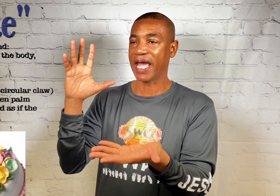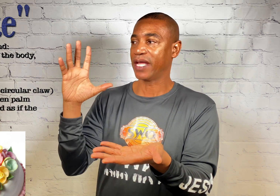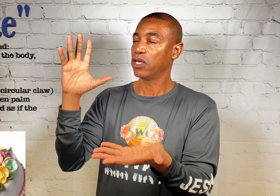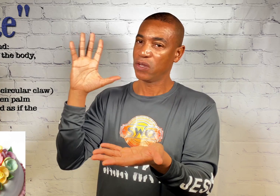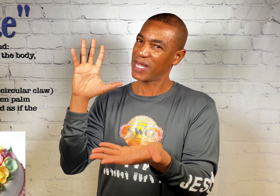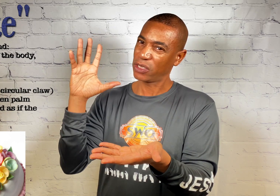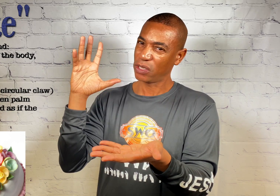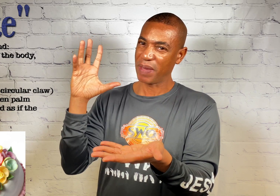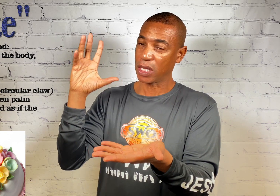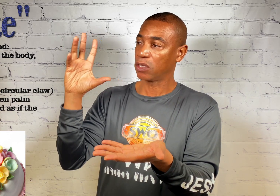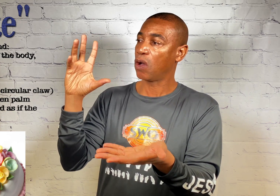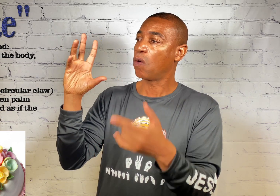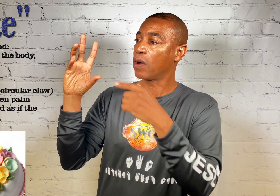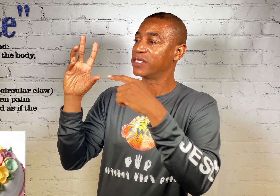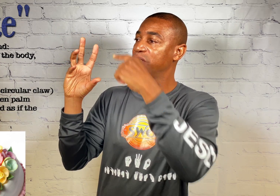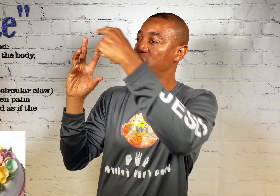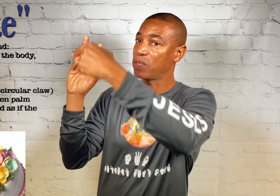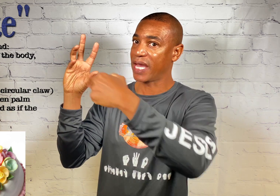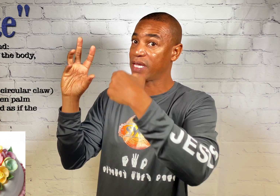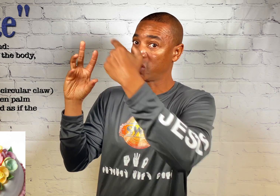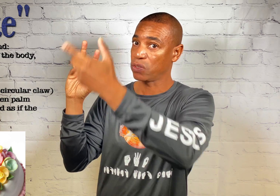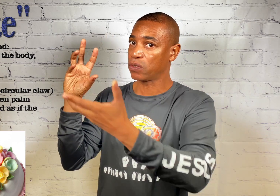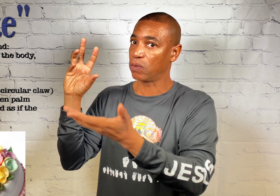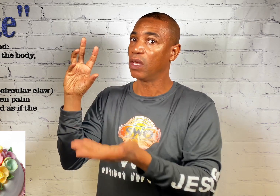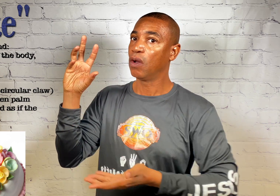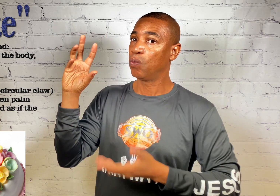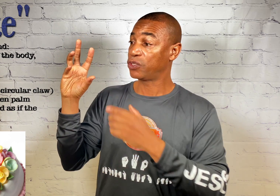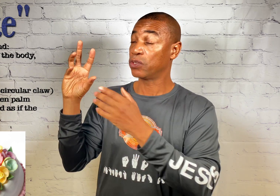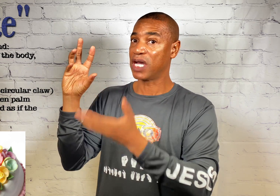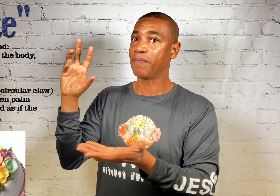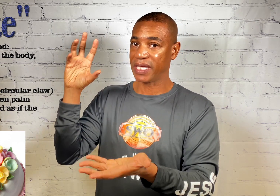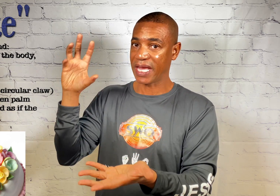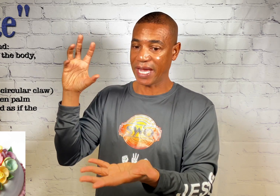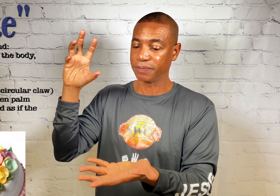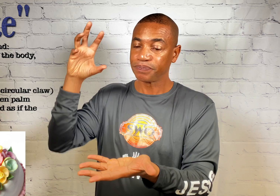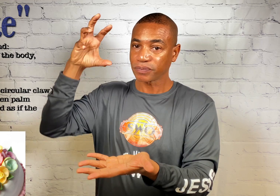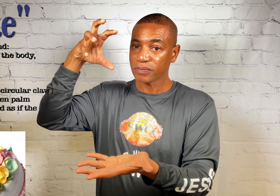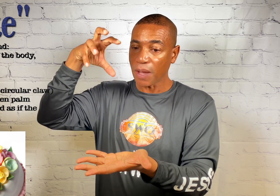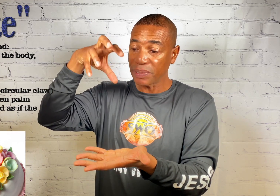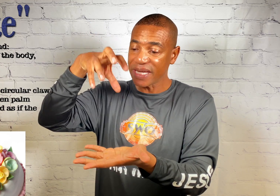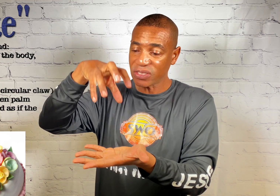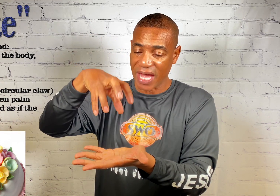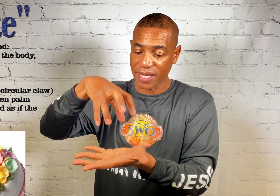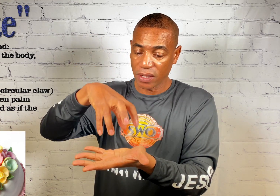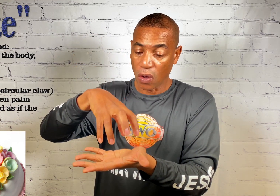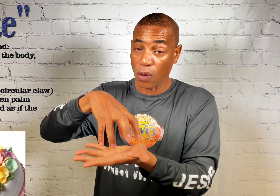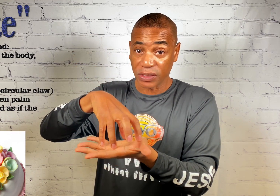hand, you're actually going to make a claw, or as much as you can, a circle with your dominant hand. Place that on